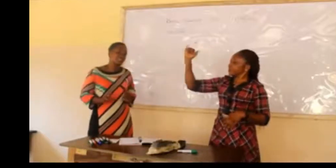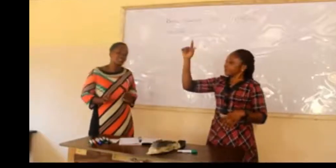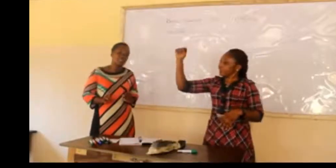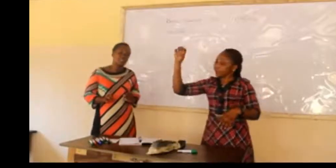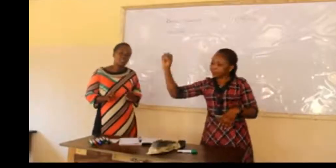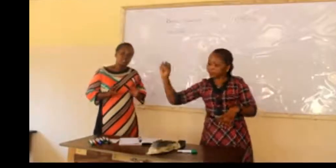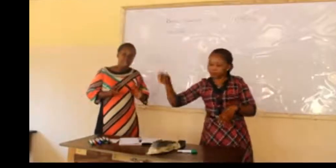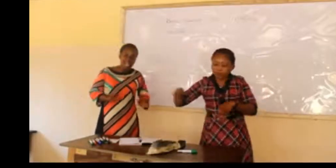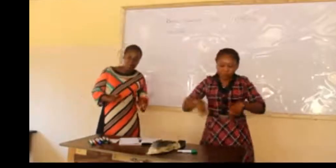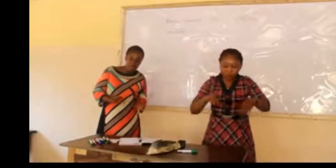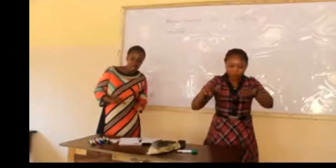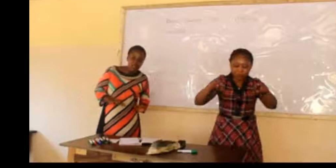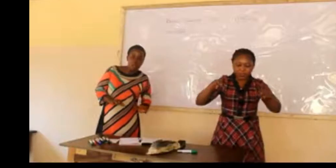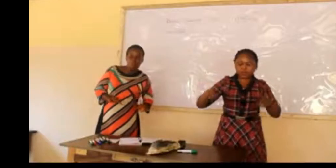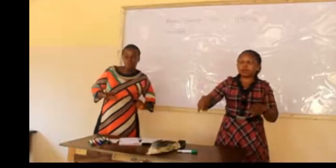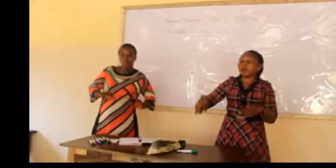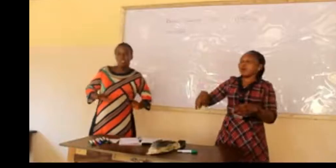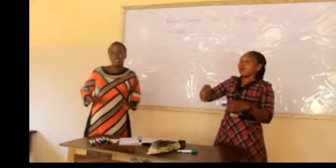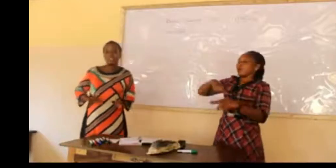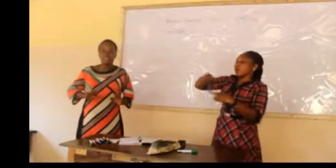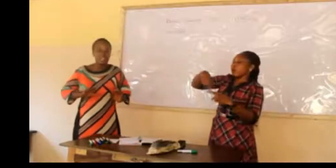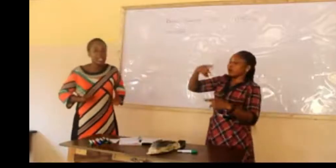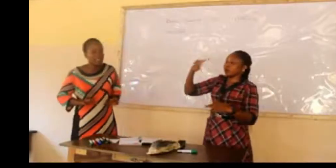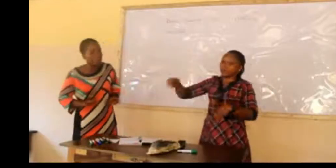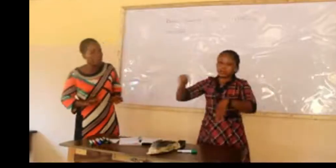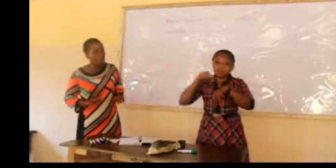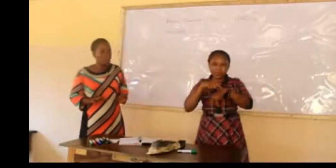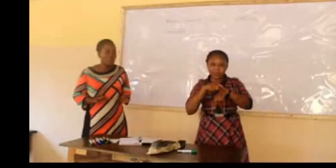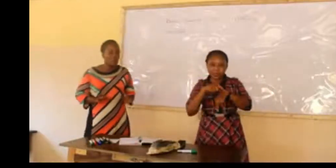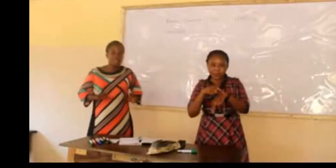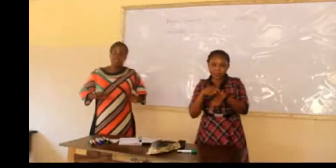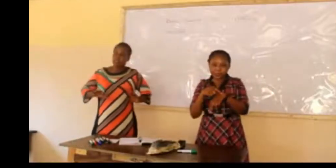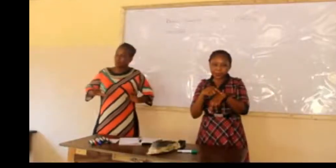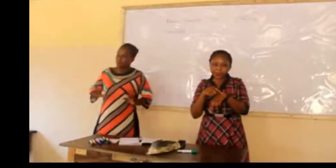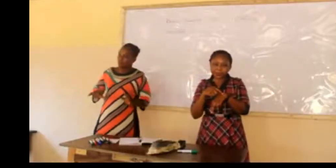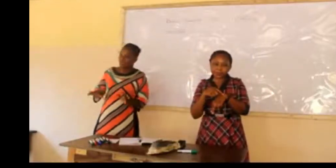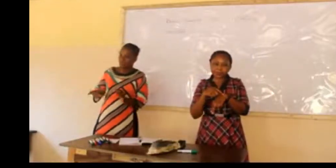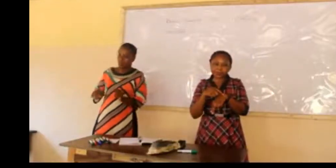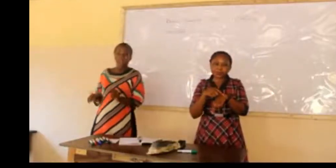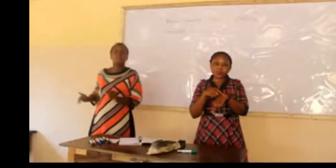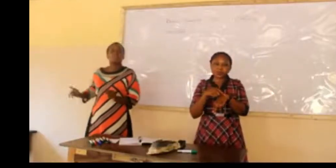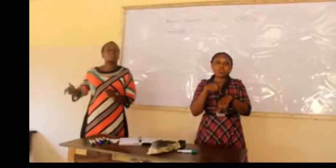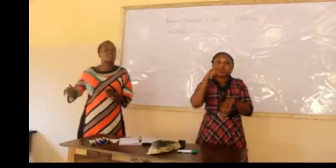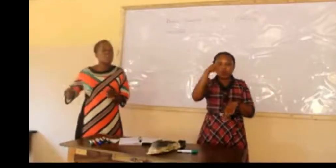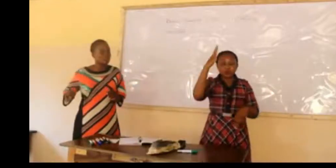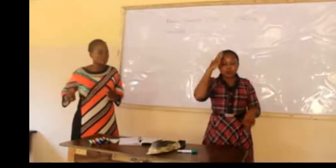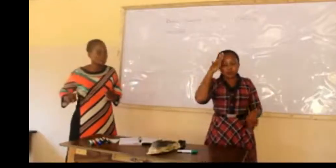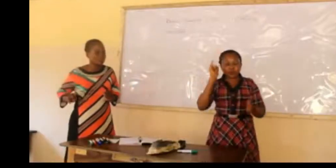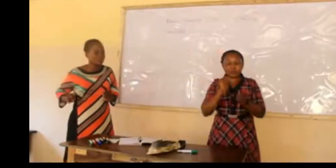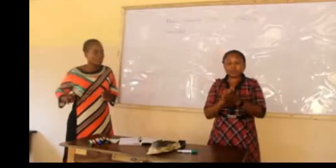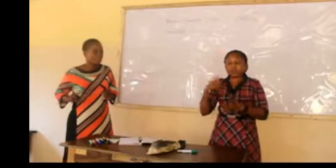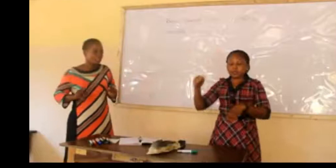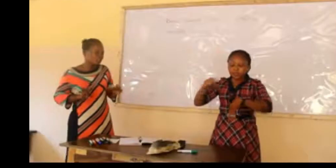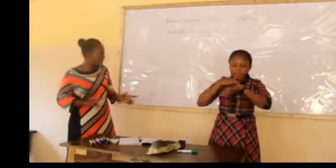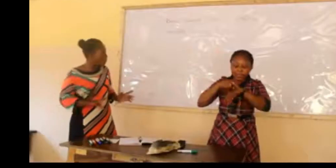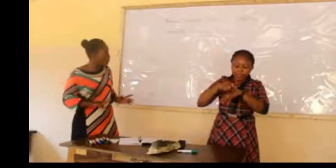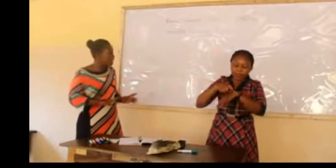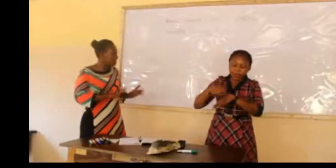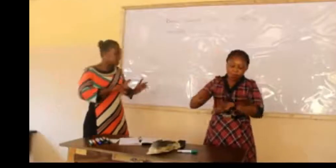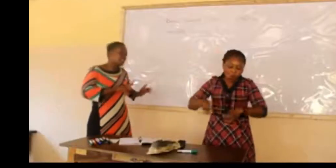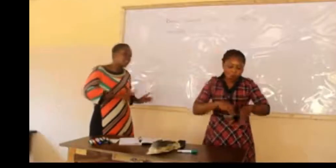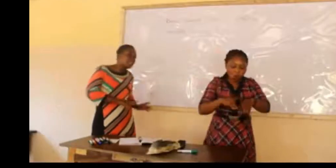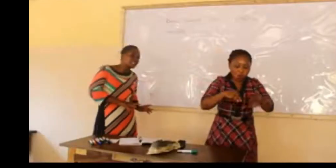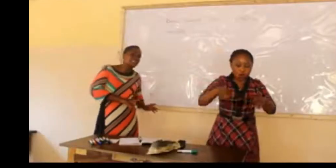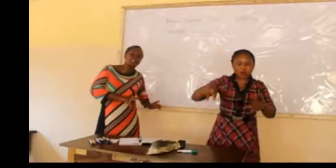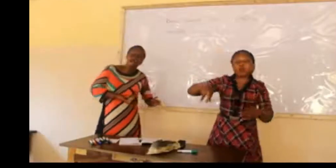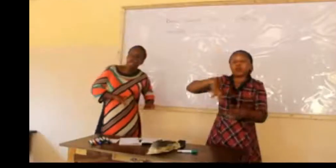earth. Likewise, some of you know that the earth also makes movement around the sun. In other